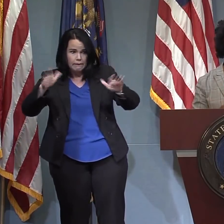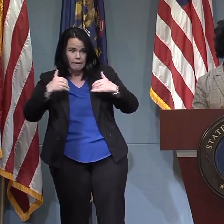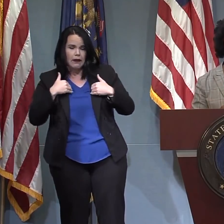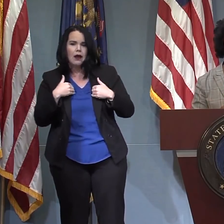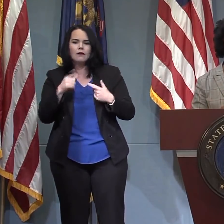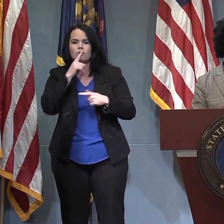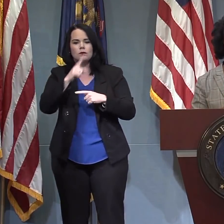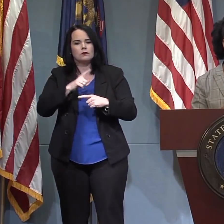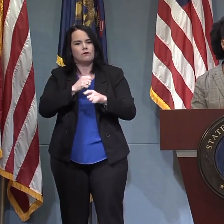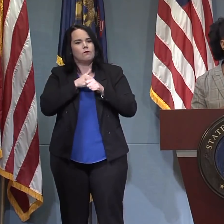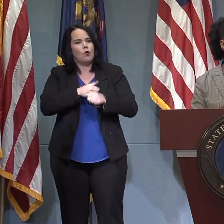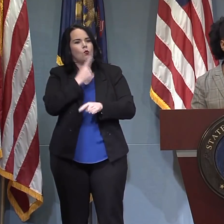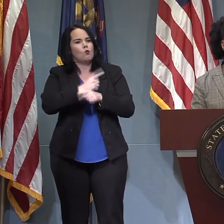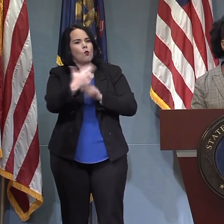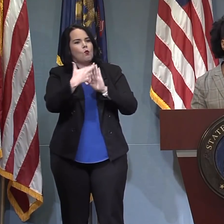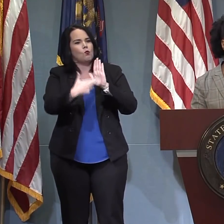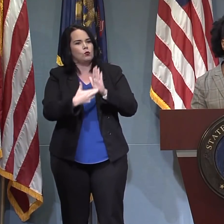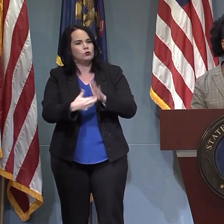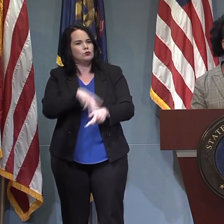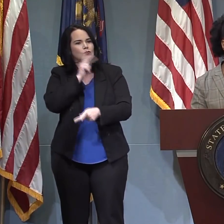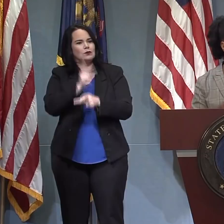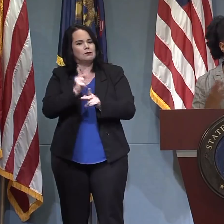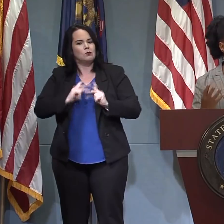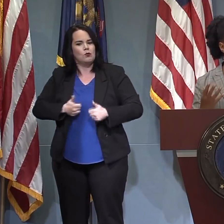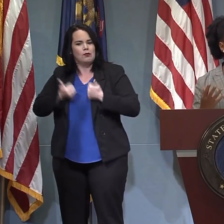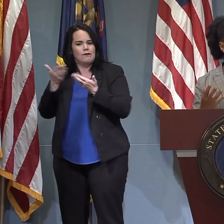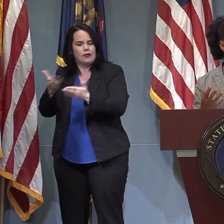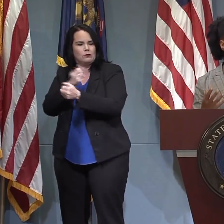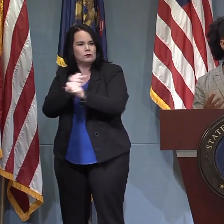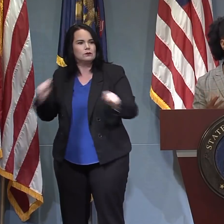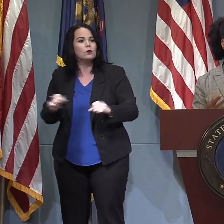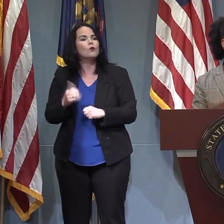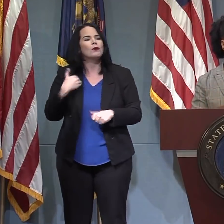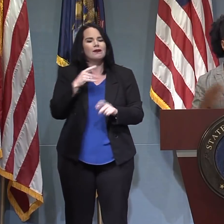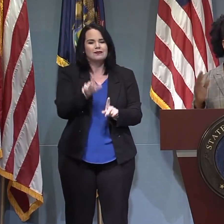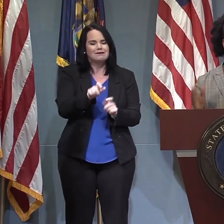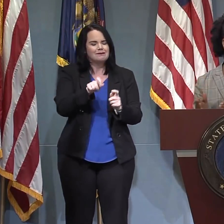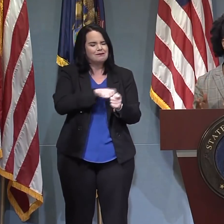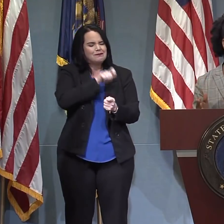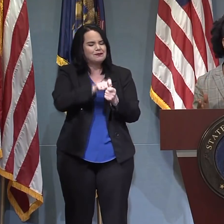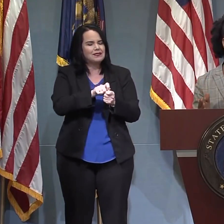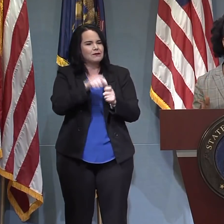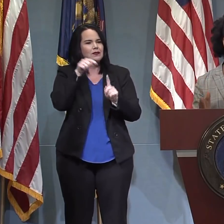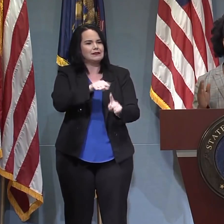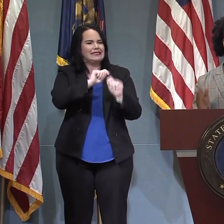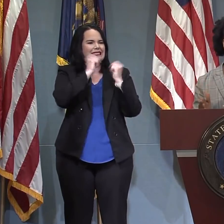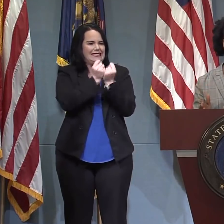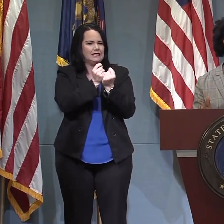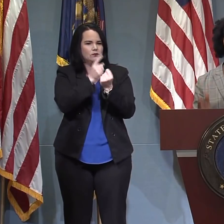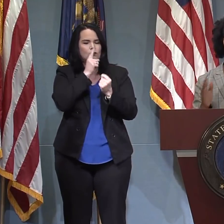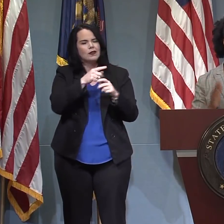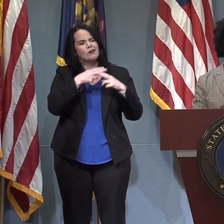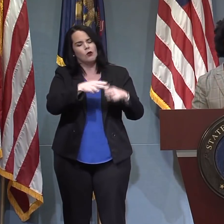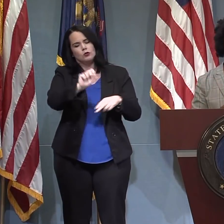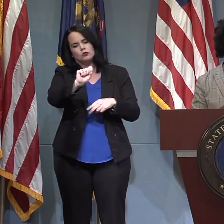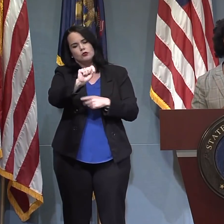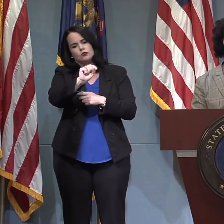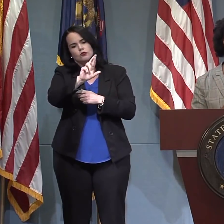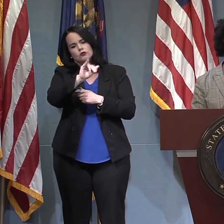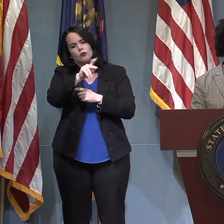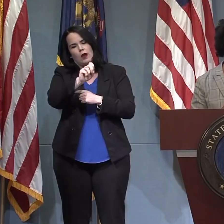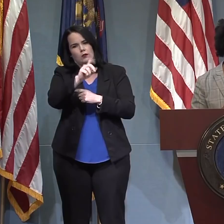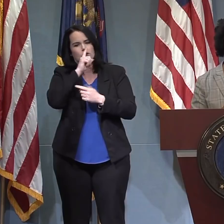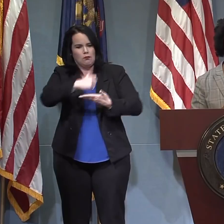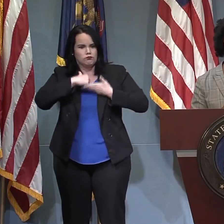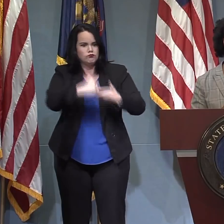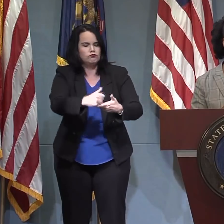keep nursing residents safe. We've already got our local health departments, these strike teams that are a combination of CDC staff, state staff,